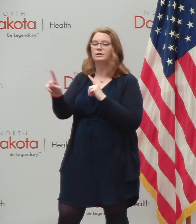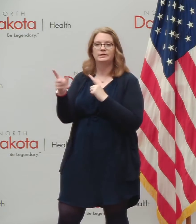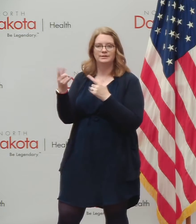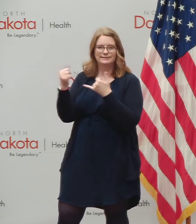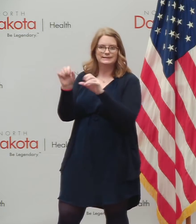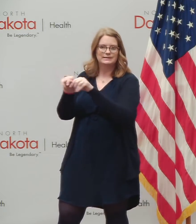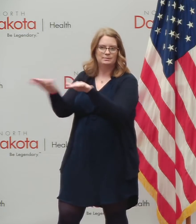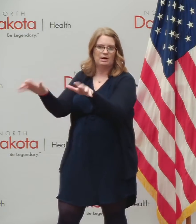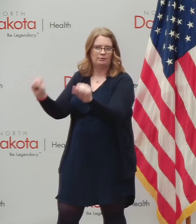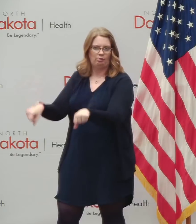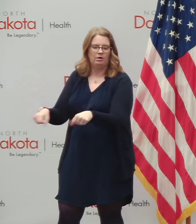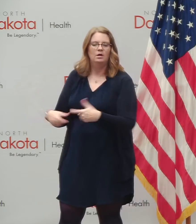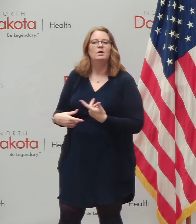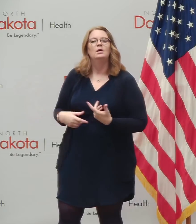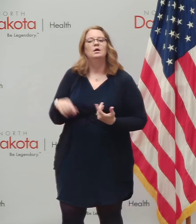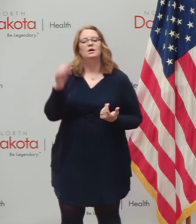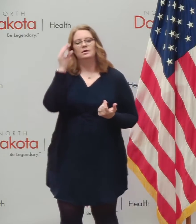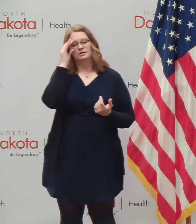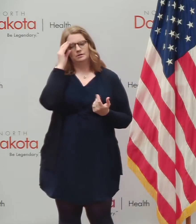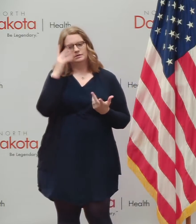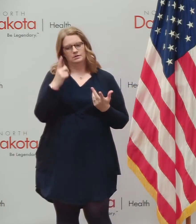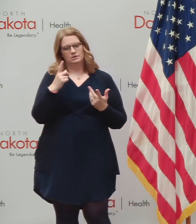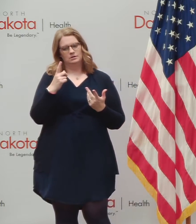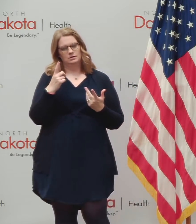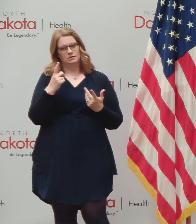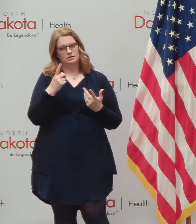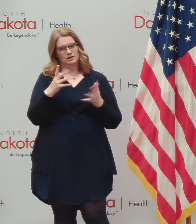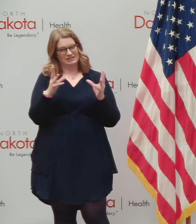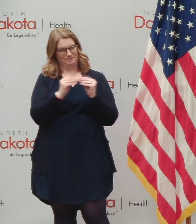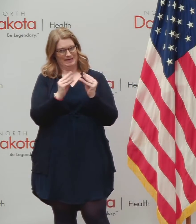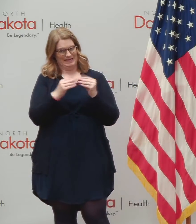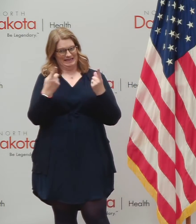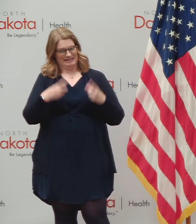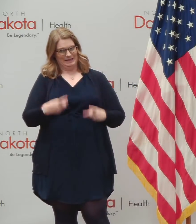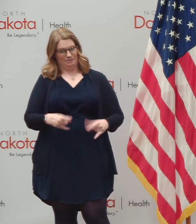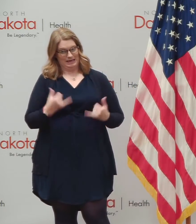areas that we're taking a look at, I know there's a meeting that is happening right